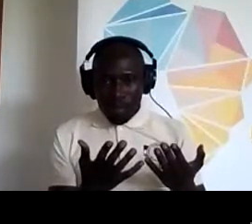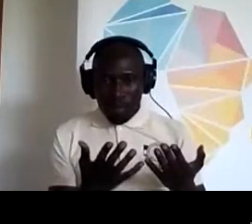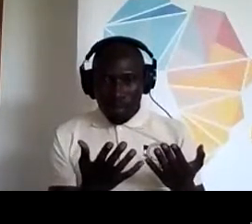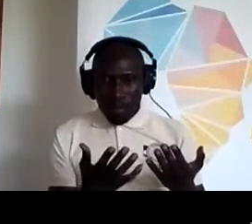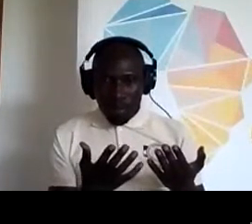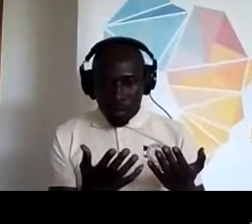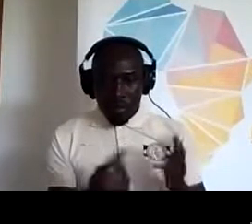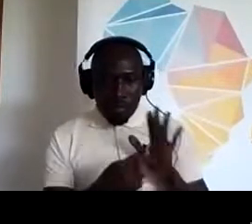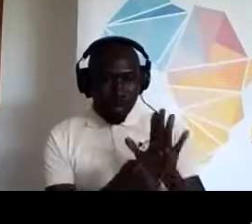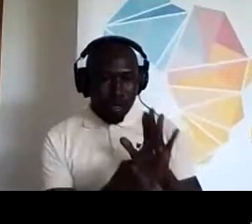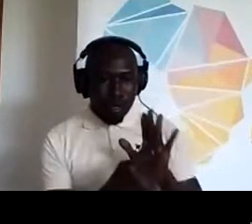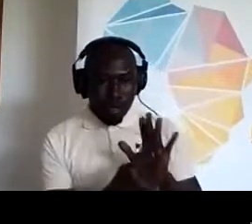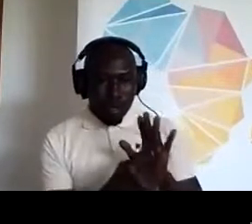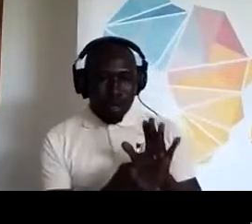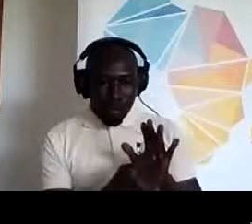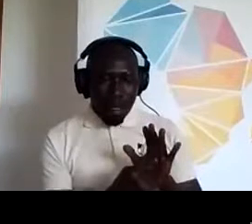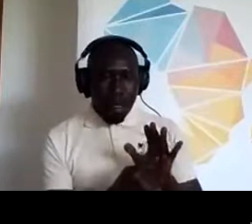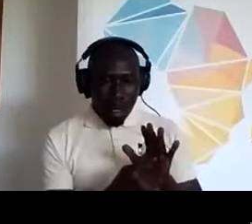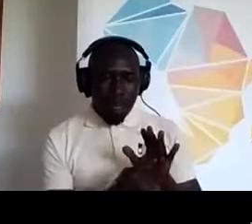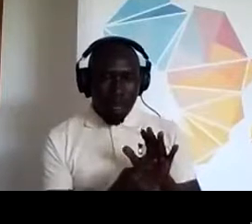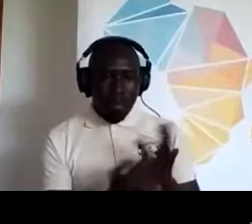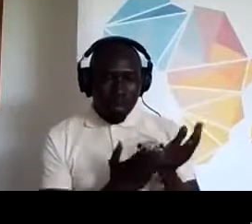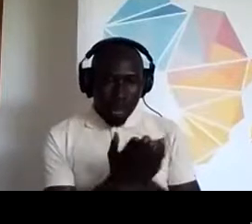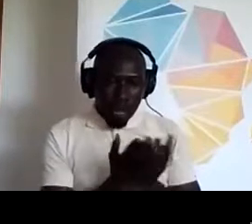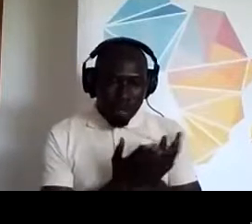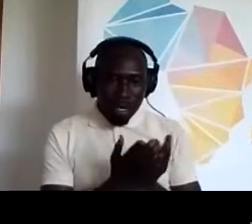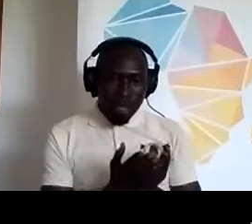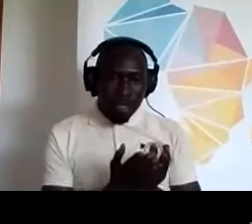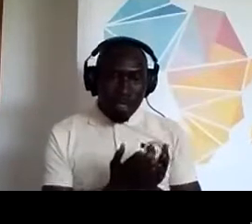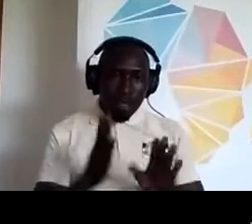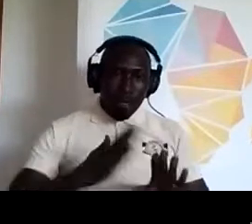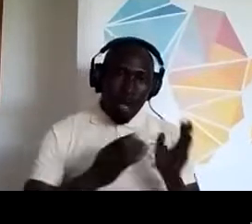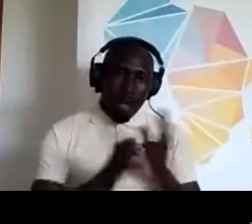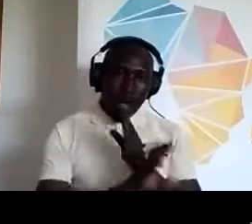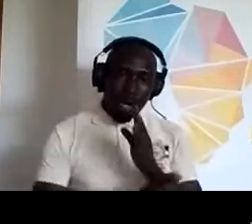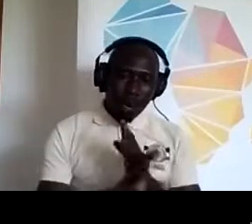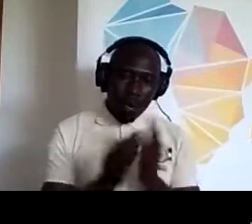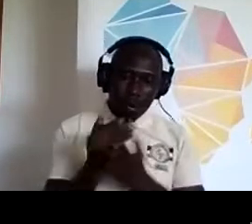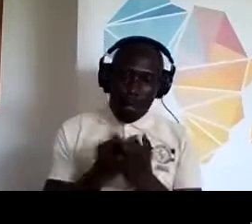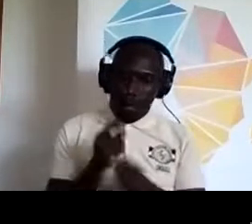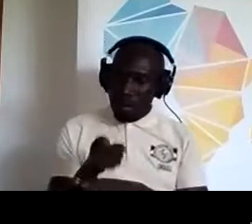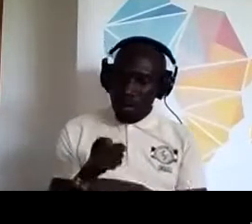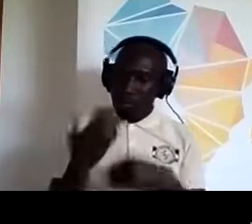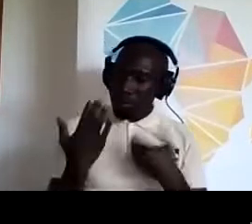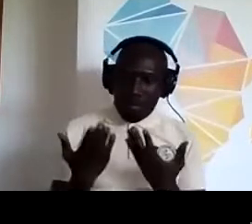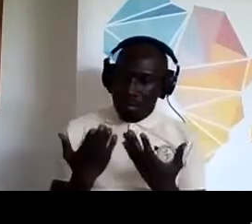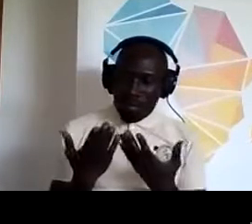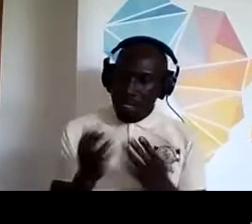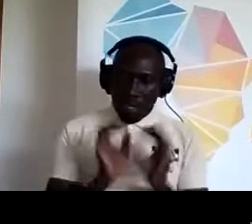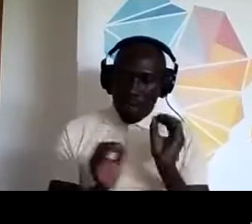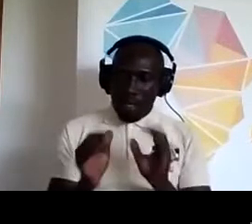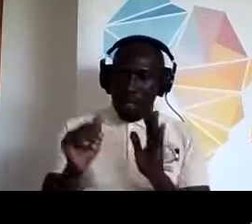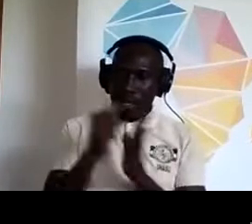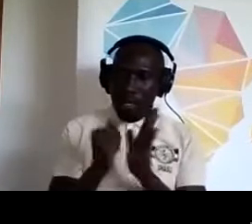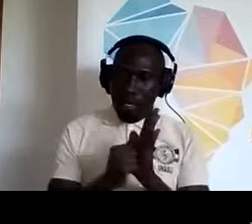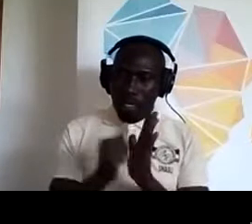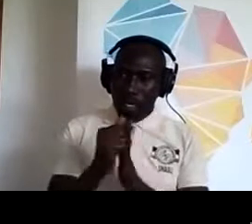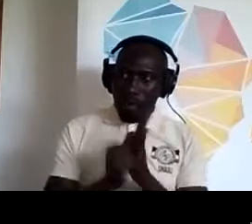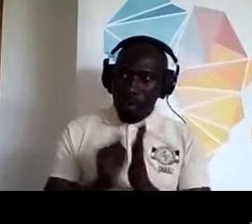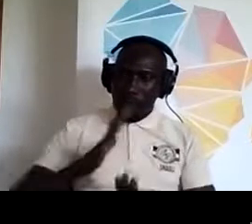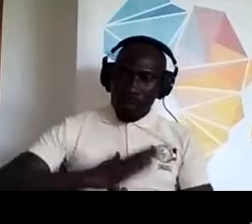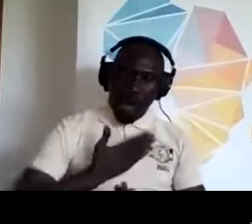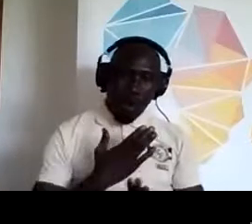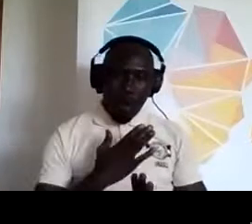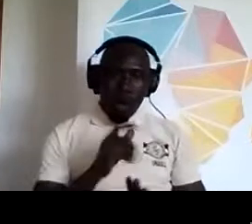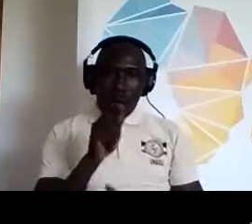for instance, relay services in Mozambique, because this is not in the agenda of our